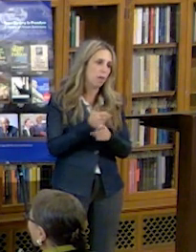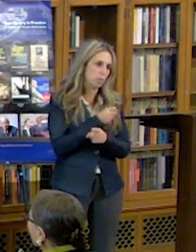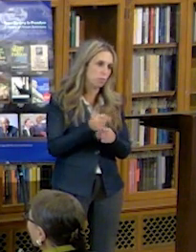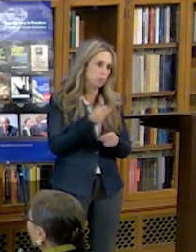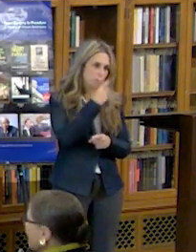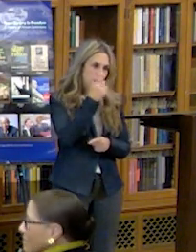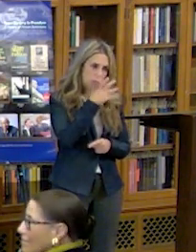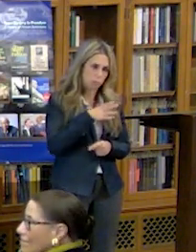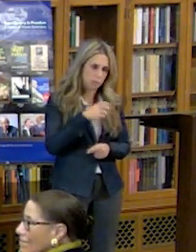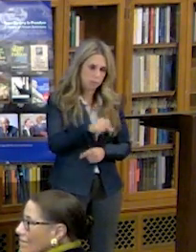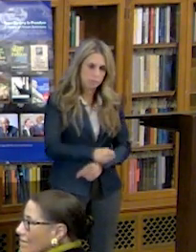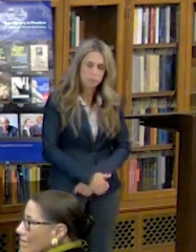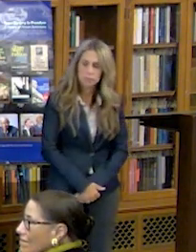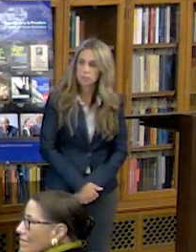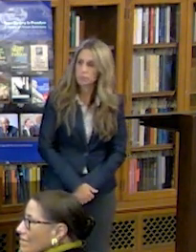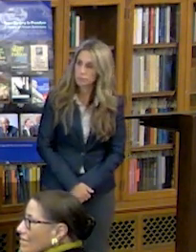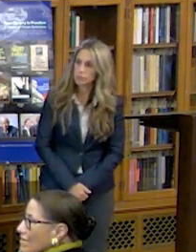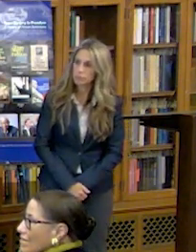black